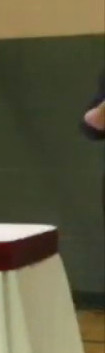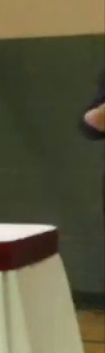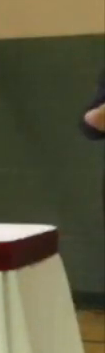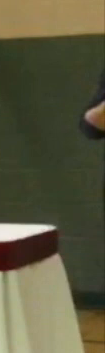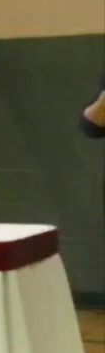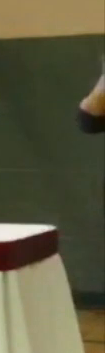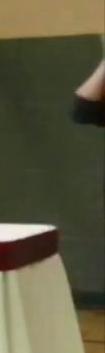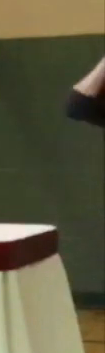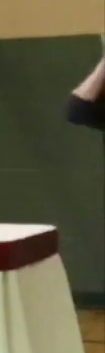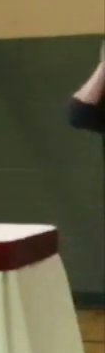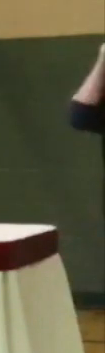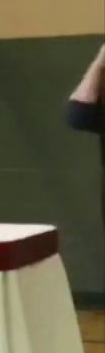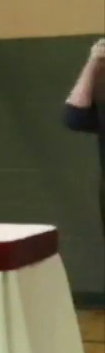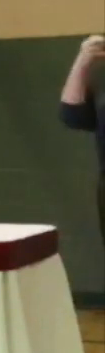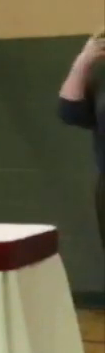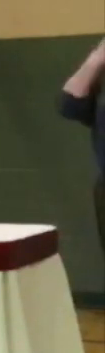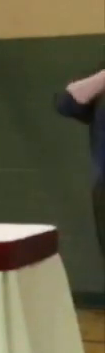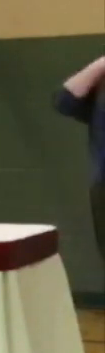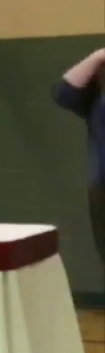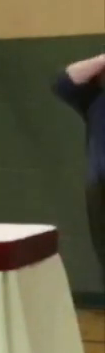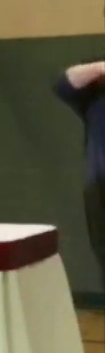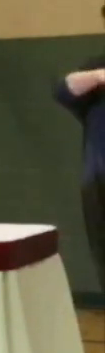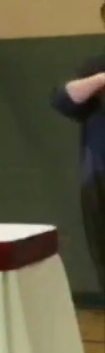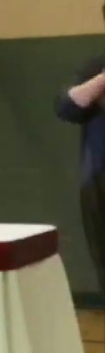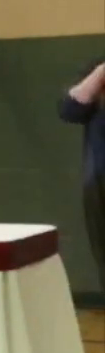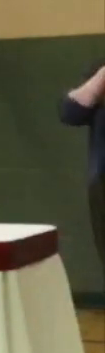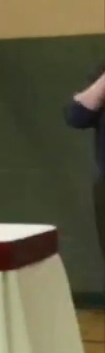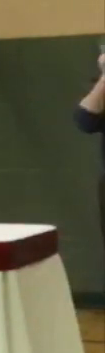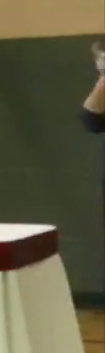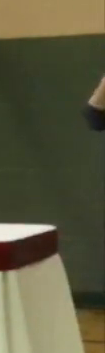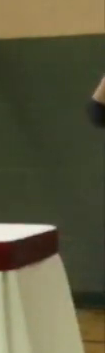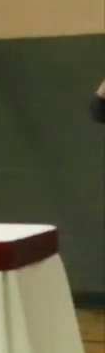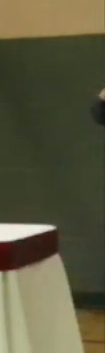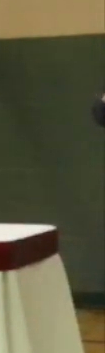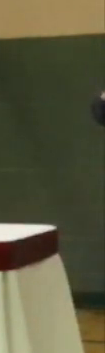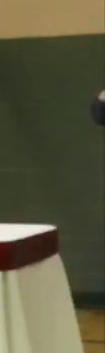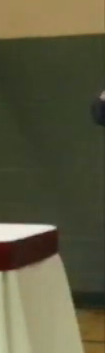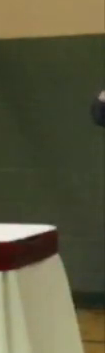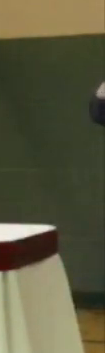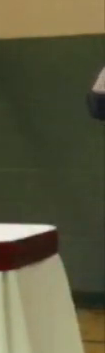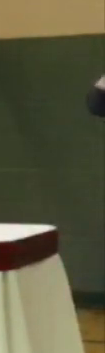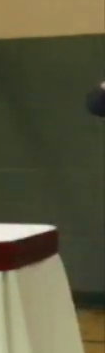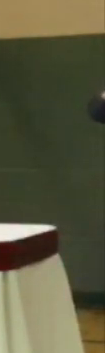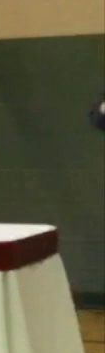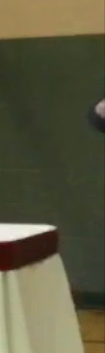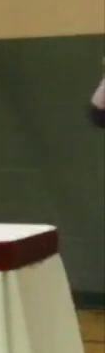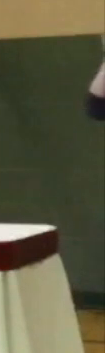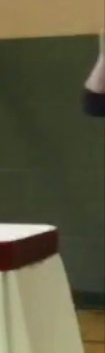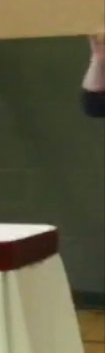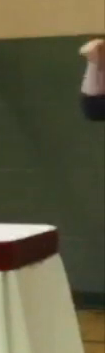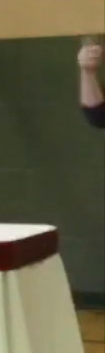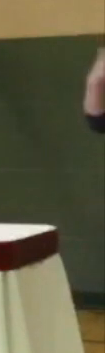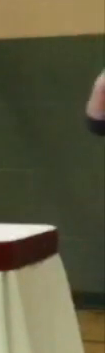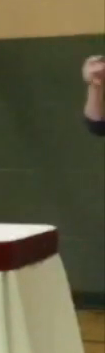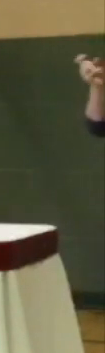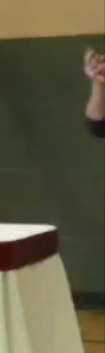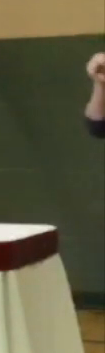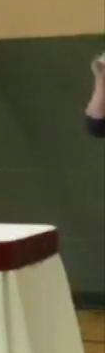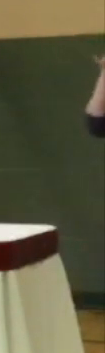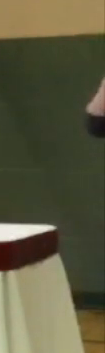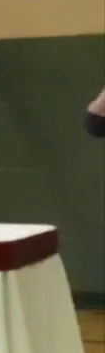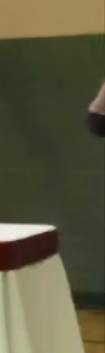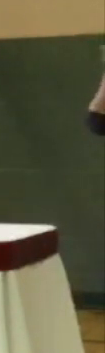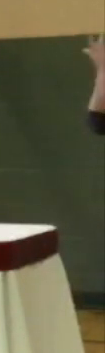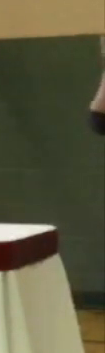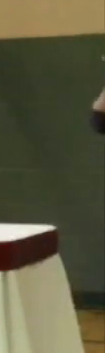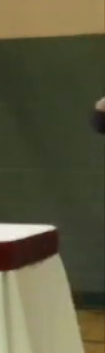Hey, did you know Trash Day is this? This is all of the guidelines from the trash contractor, X, Y, and Z. just kind of having something already